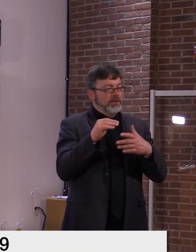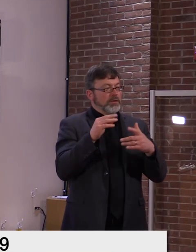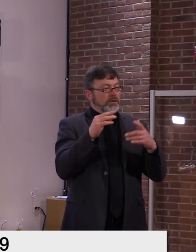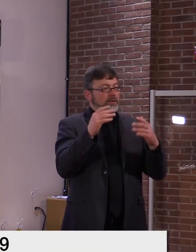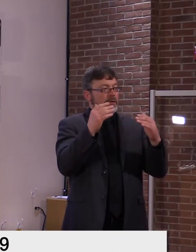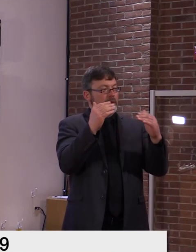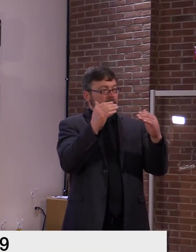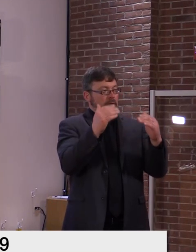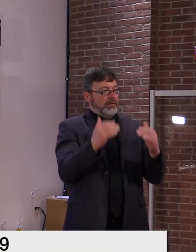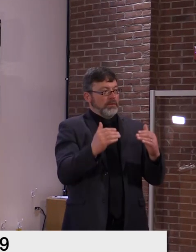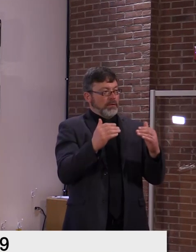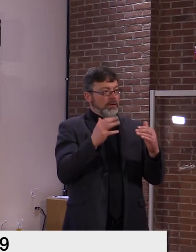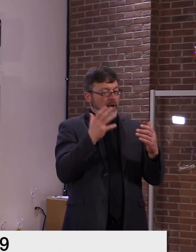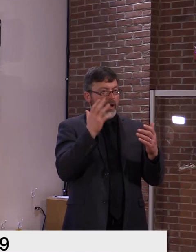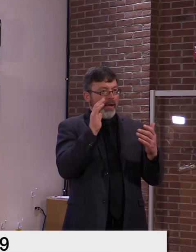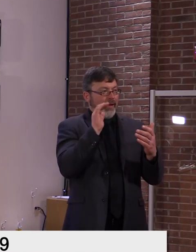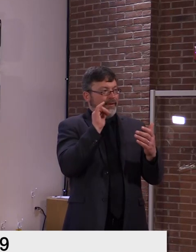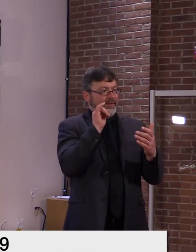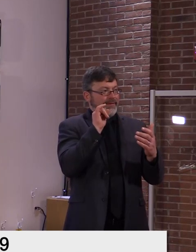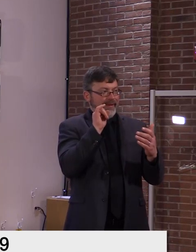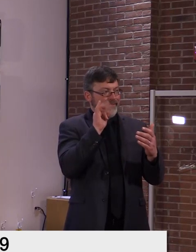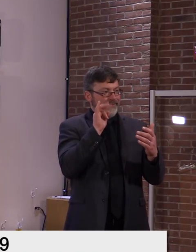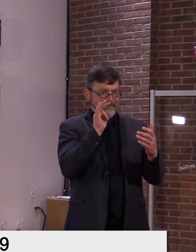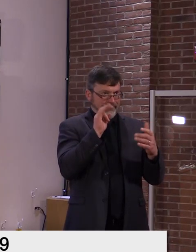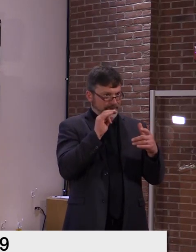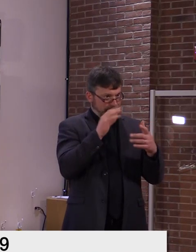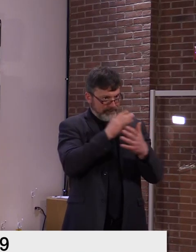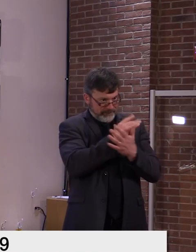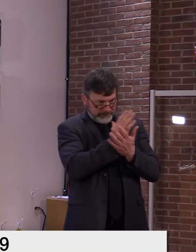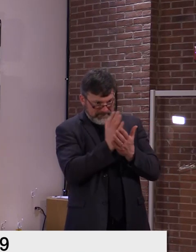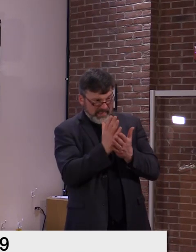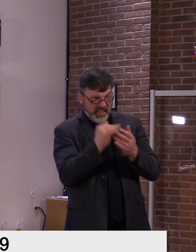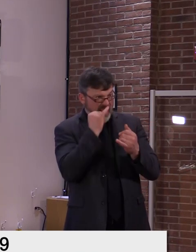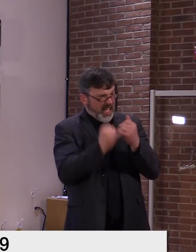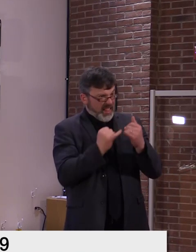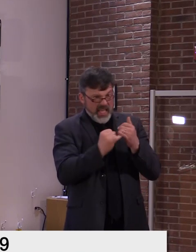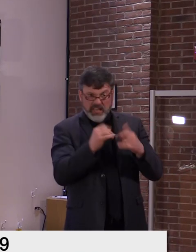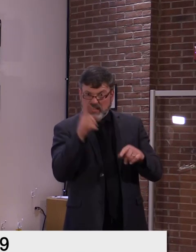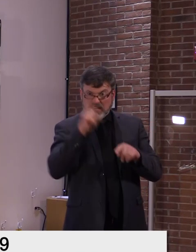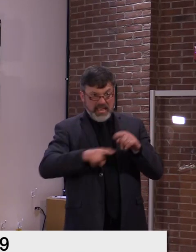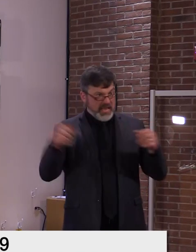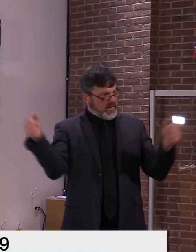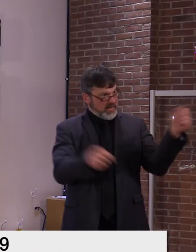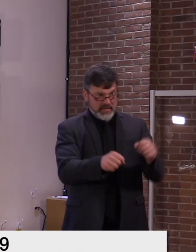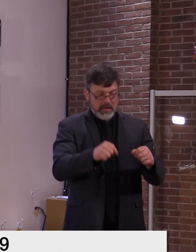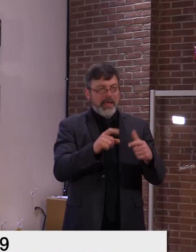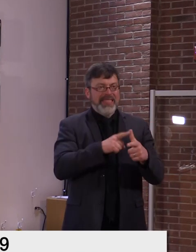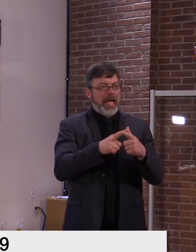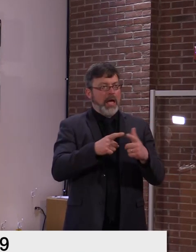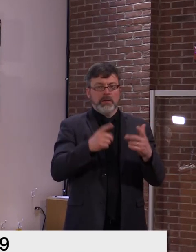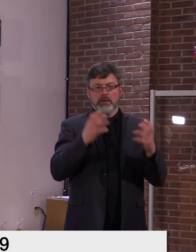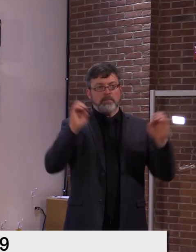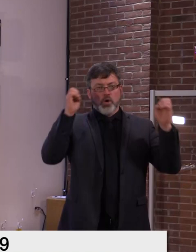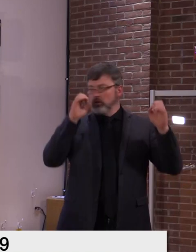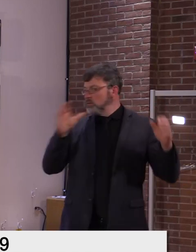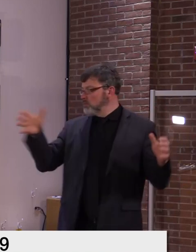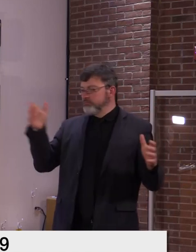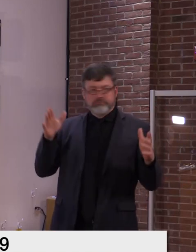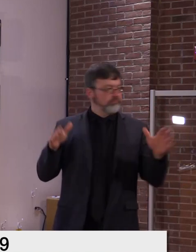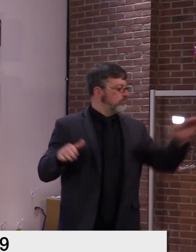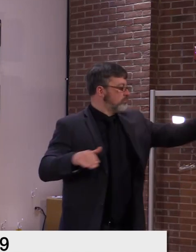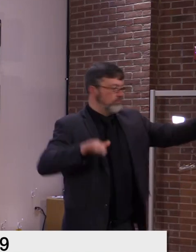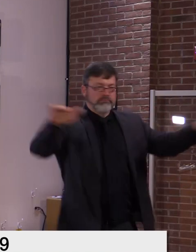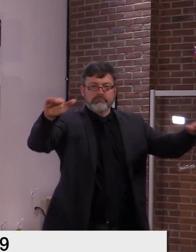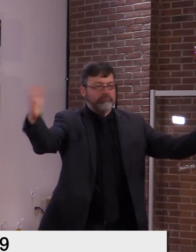somebody's arm. And that has been the procedure since day one. So, by the 19th, it's not going to matter. Yeah,